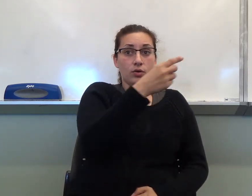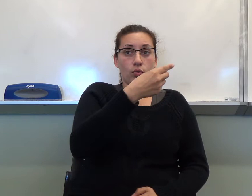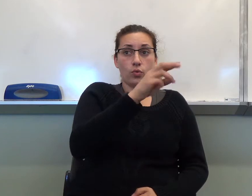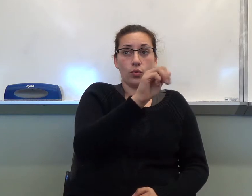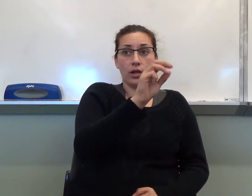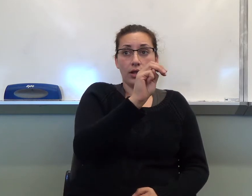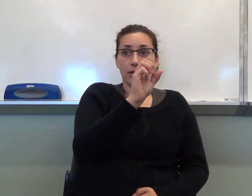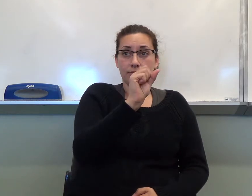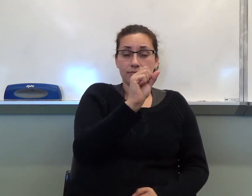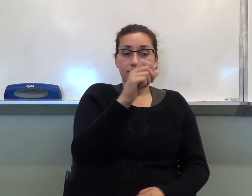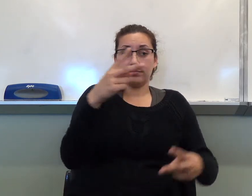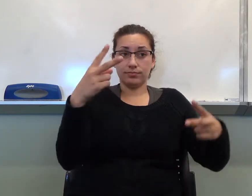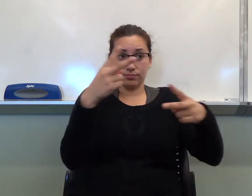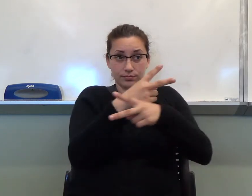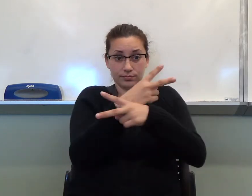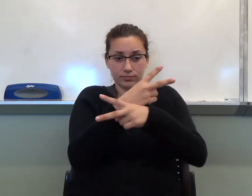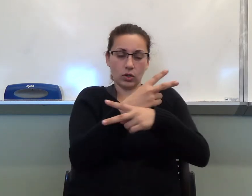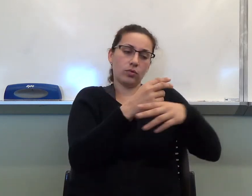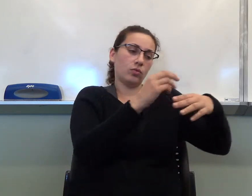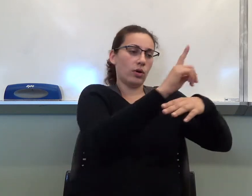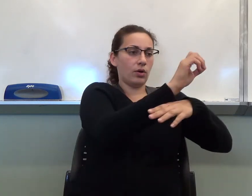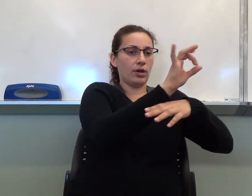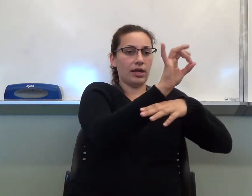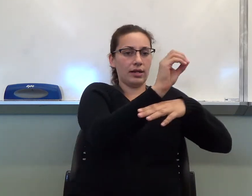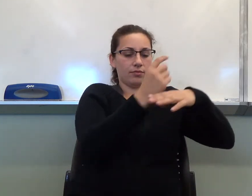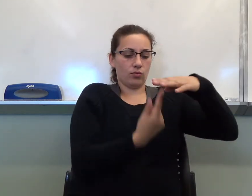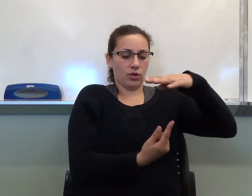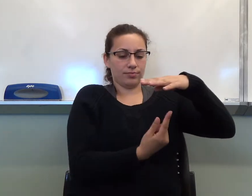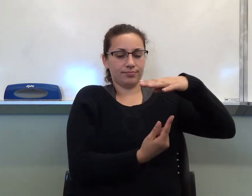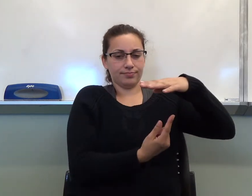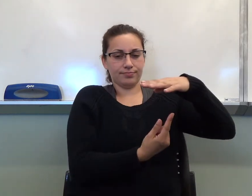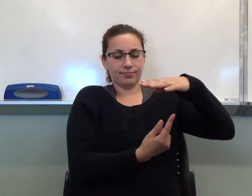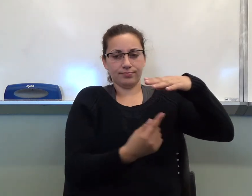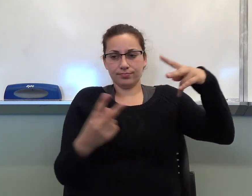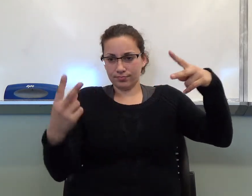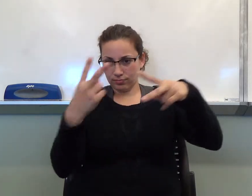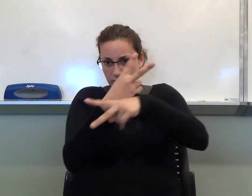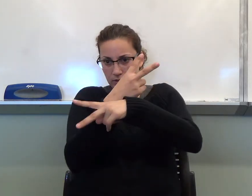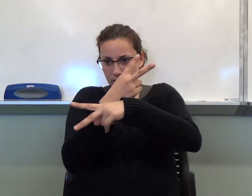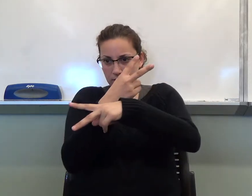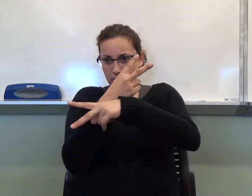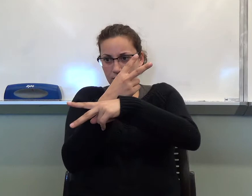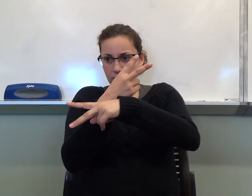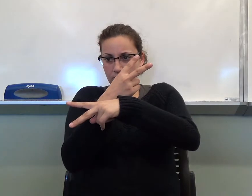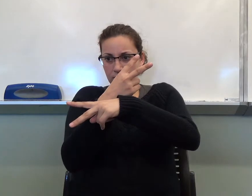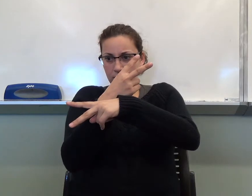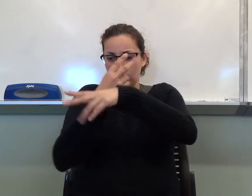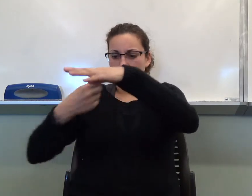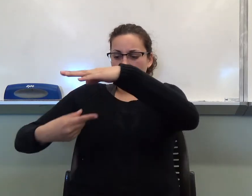and put it over 1 if you want, multiply it by the correct conversion factor, grams down here, ounces over here.